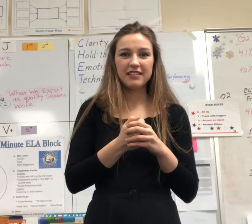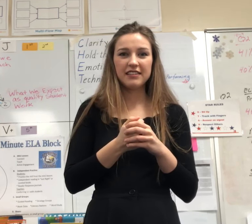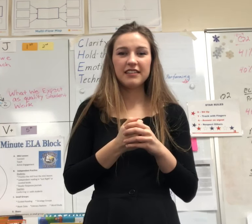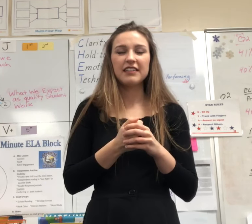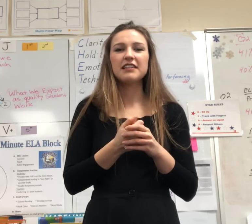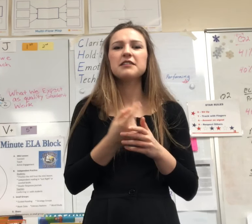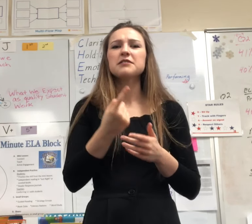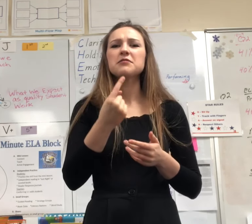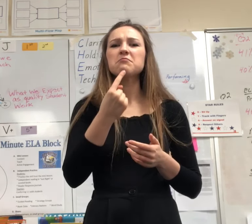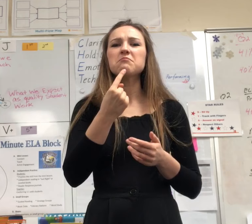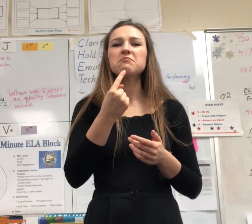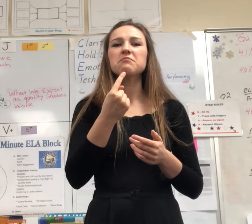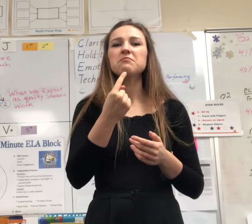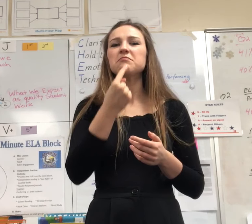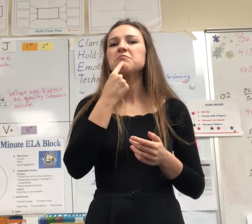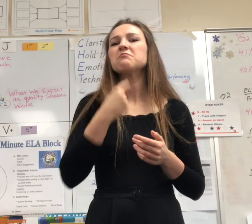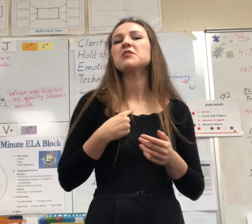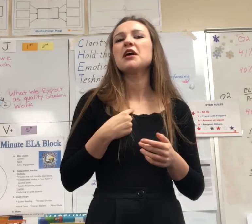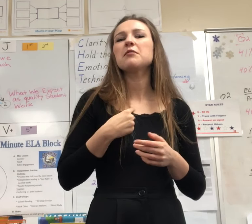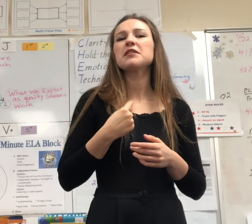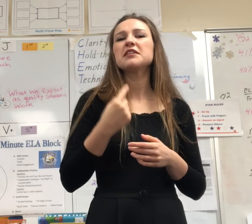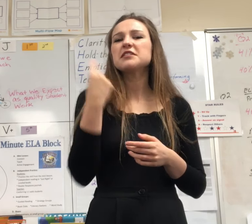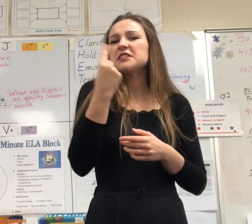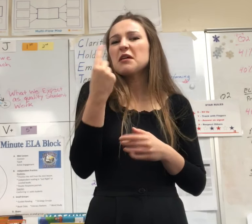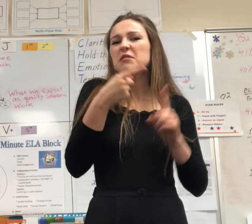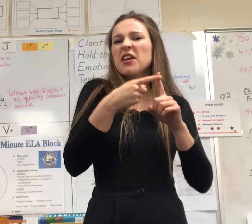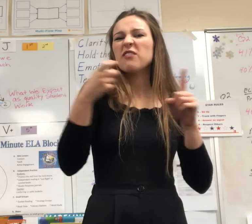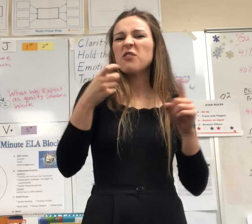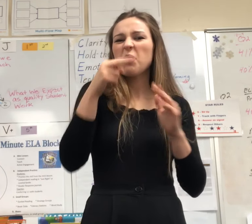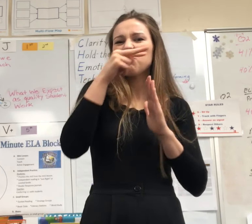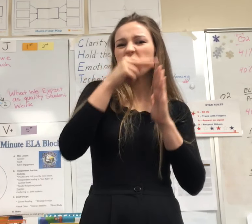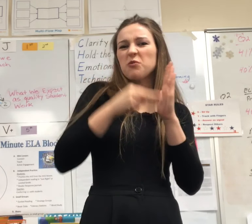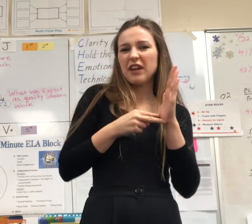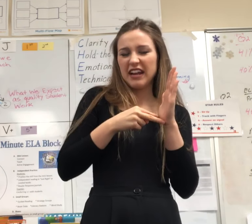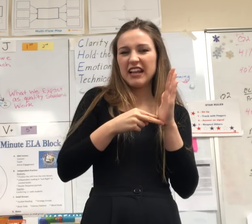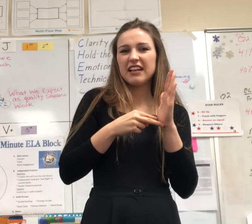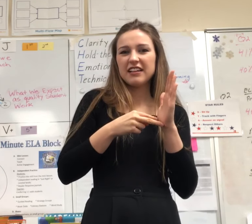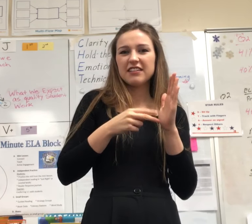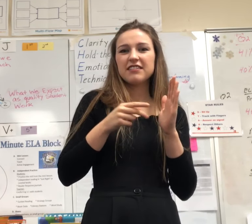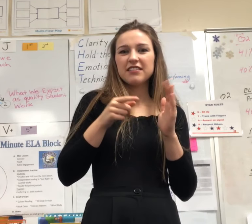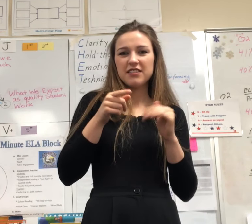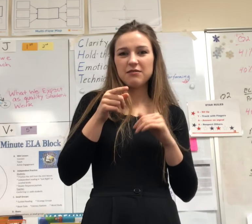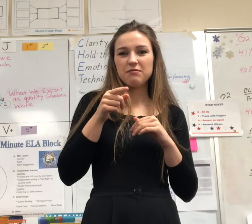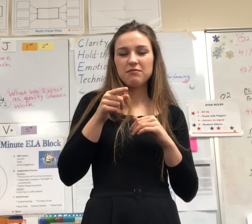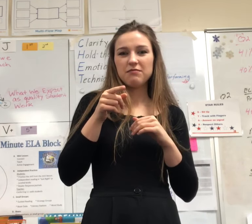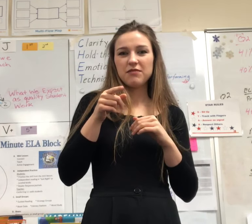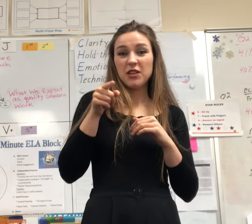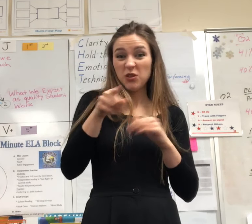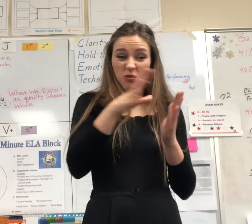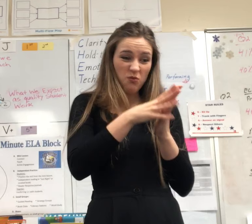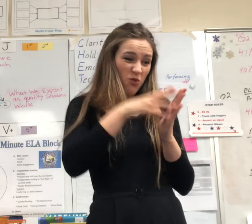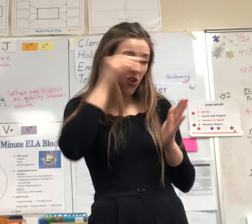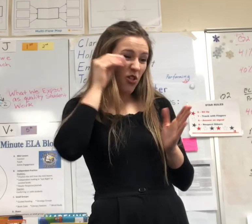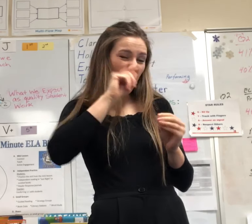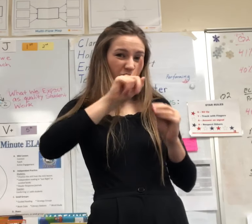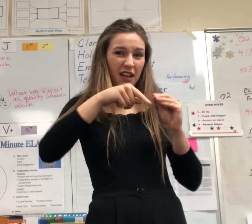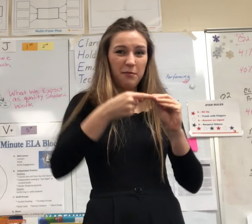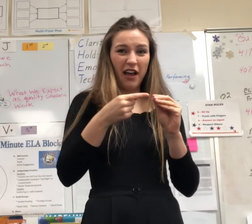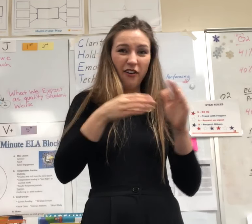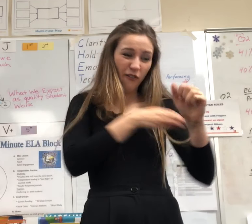has to do with forces in this vehicle. Ramon. At first, I thought